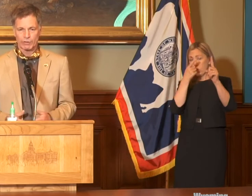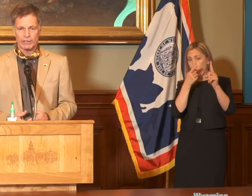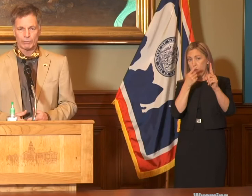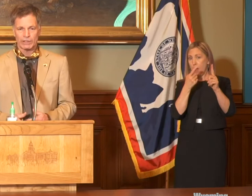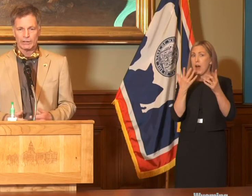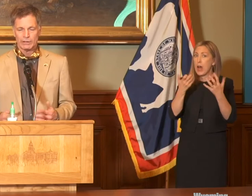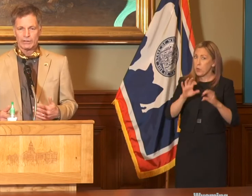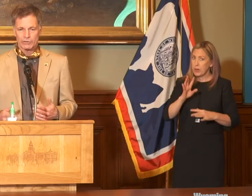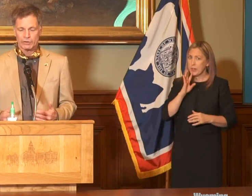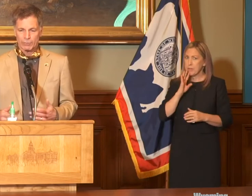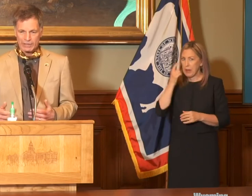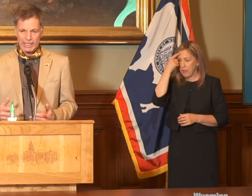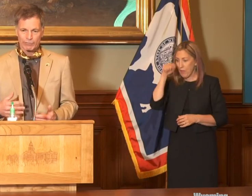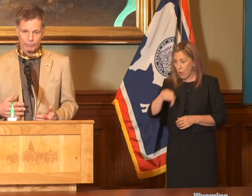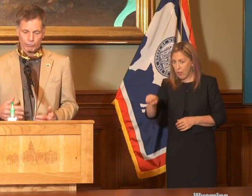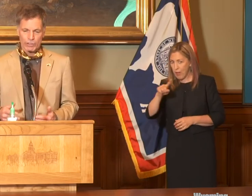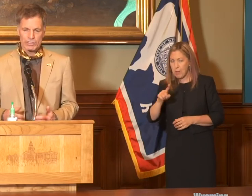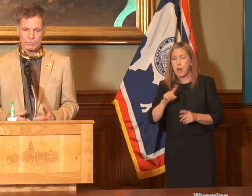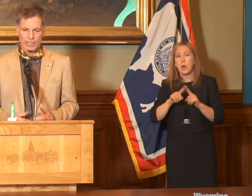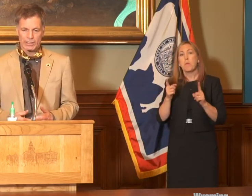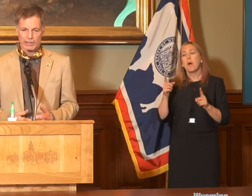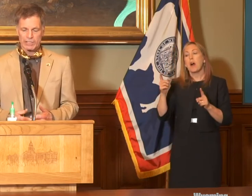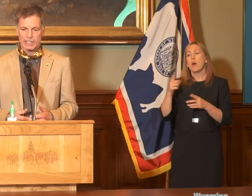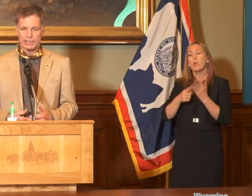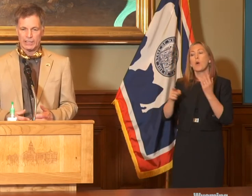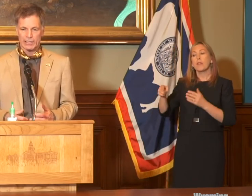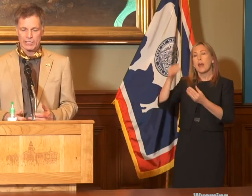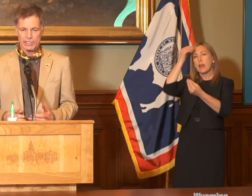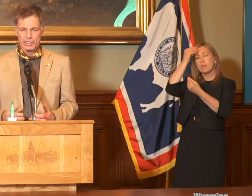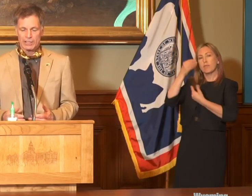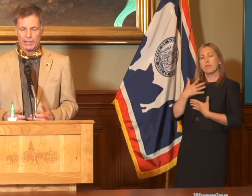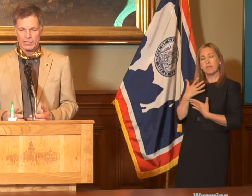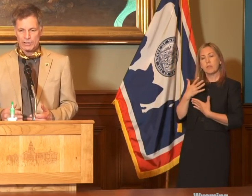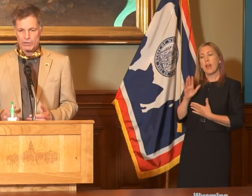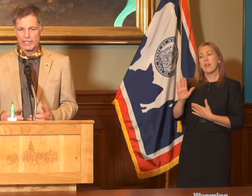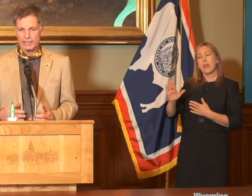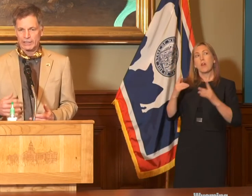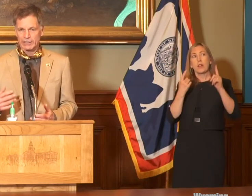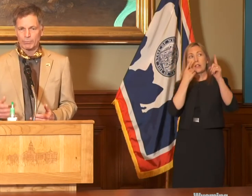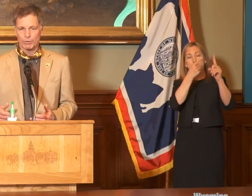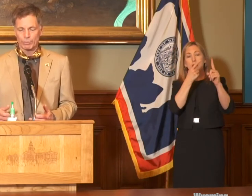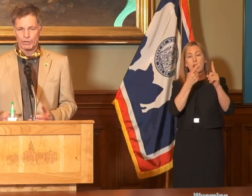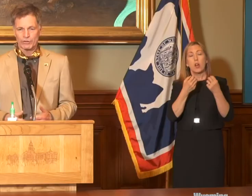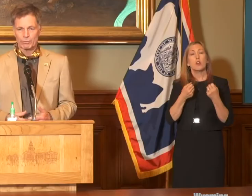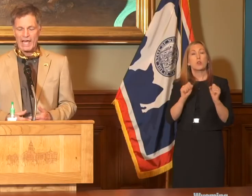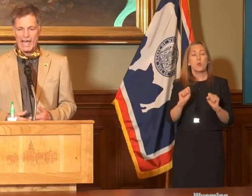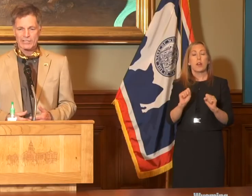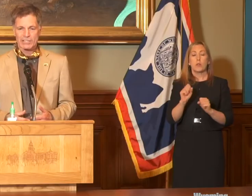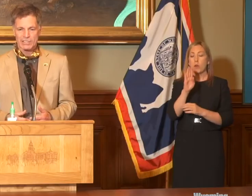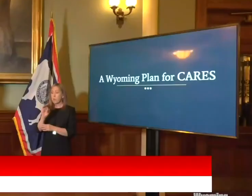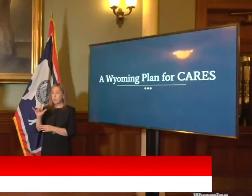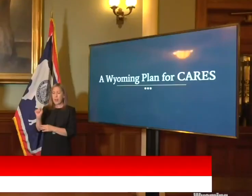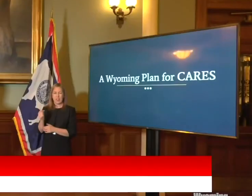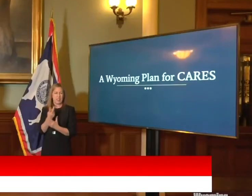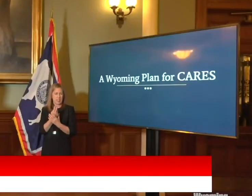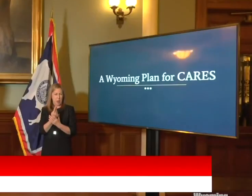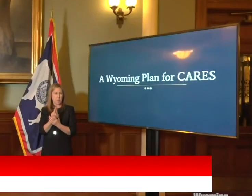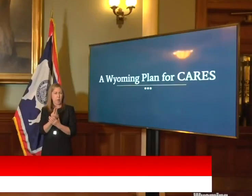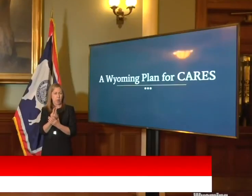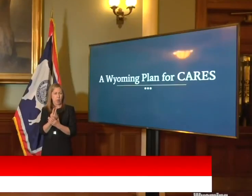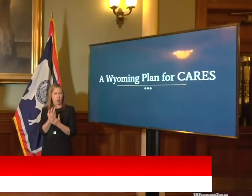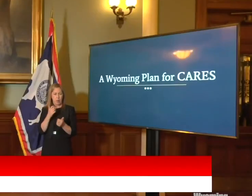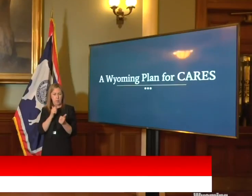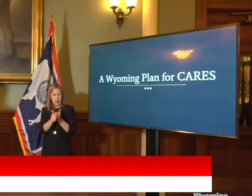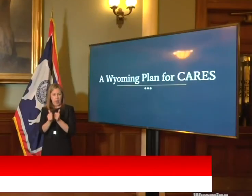don't want to speak for them, but certainly what they've voiced to me, their intent is to try to get a couple of bills passed